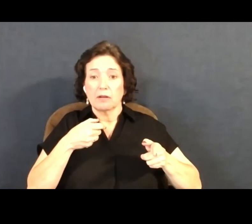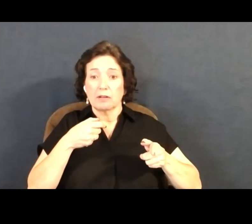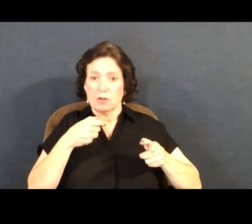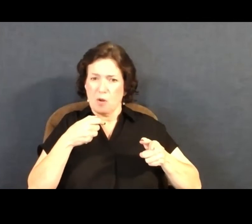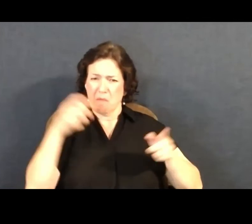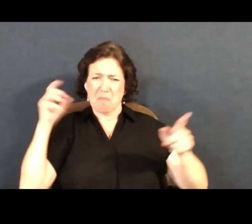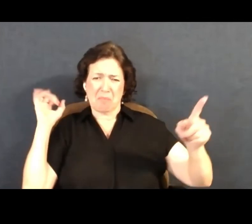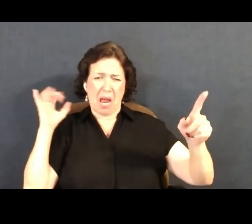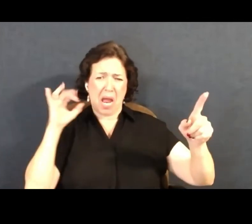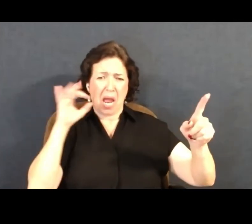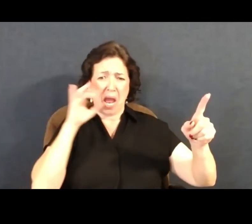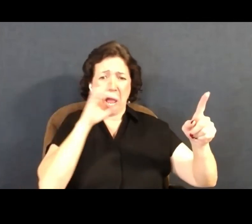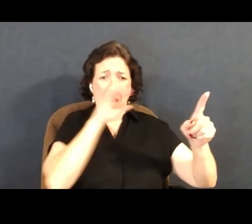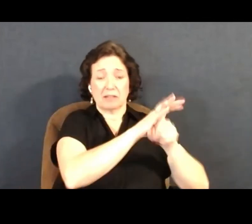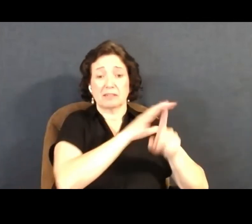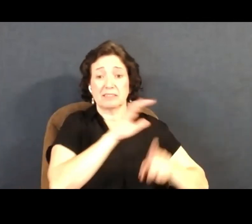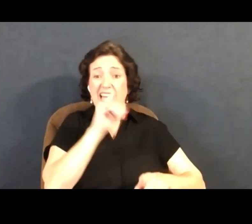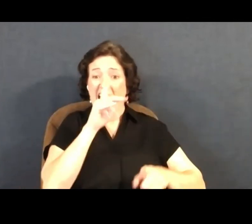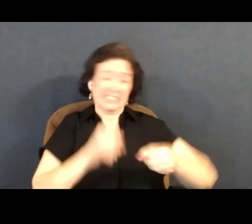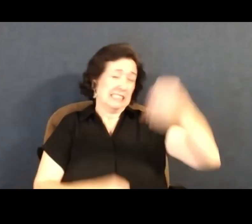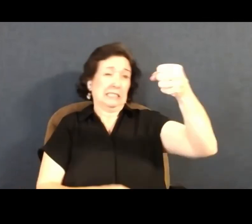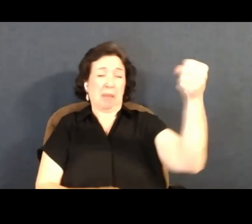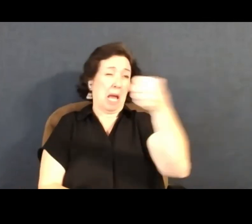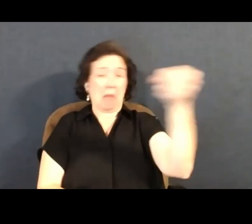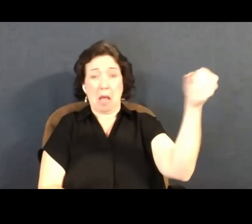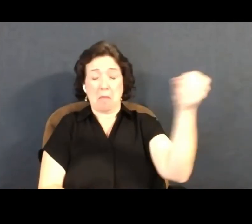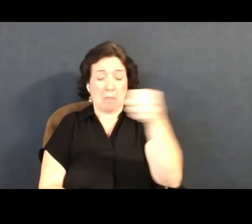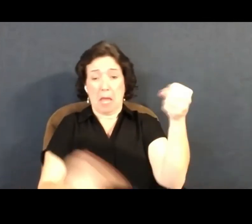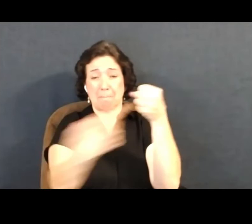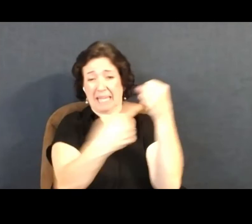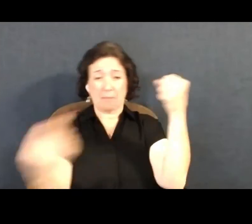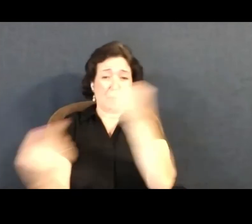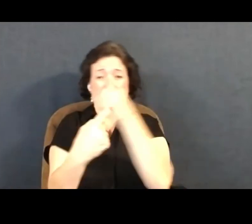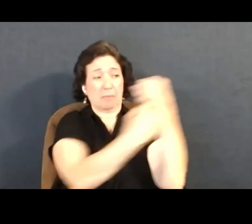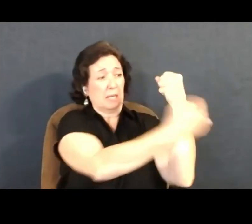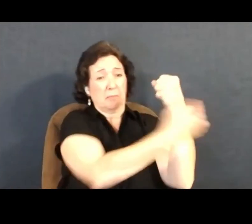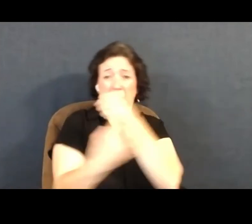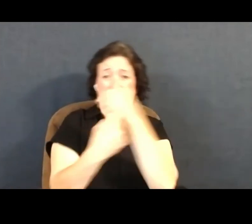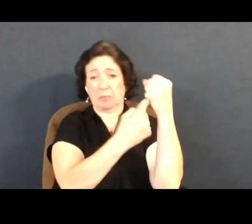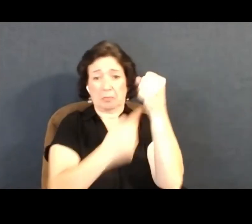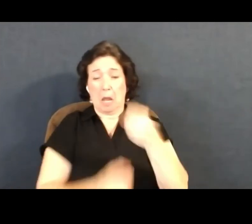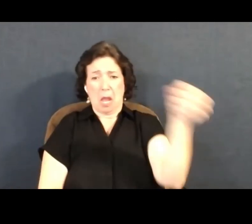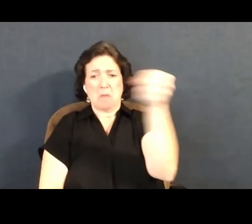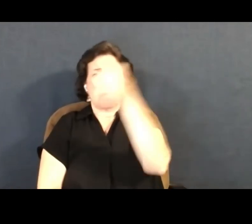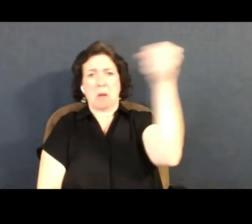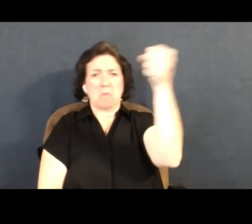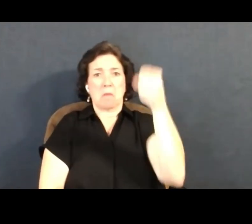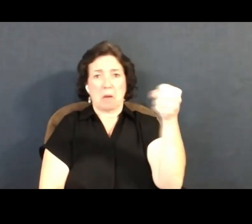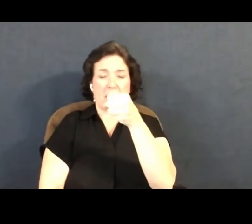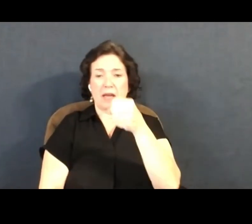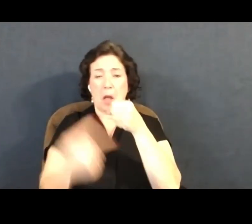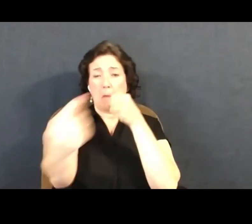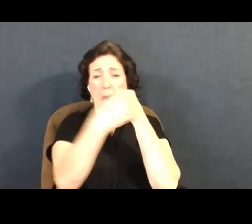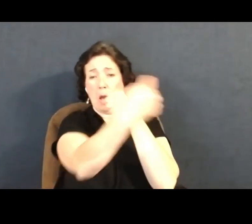And at the time, Ike threw up that pressure cooker, bouncing those shells, bing, bing, bing, bing, bing, bing, bing, bing, bing, knocking all those shells down to the